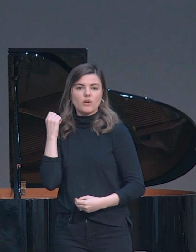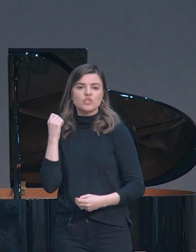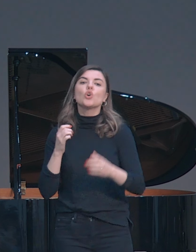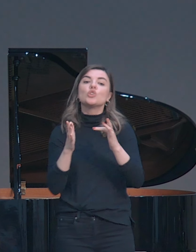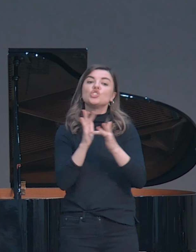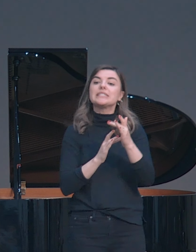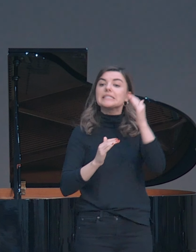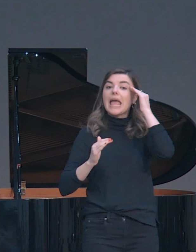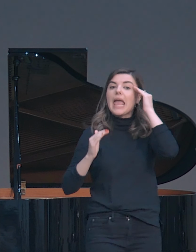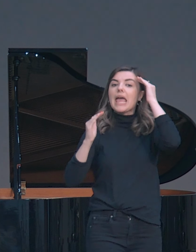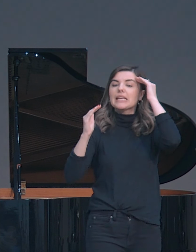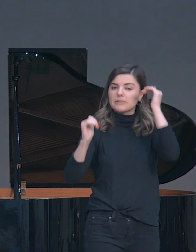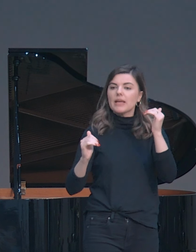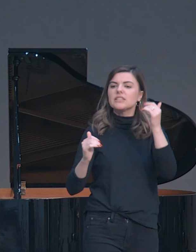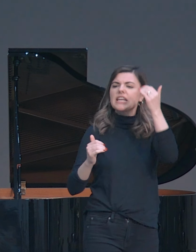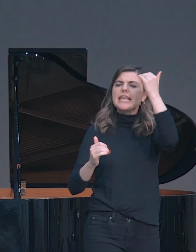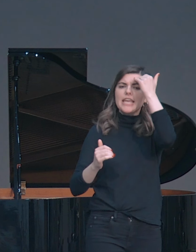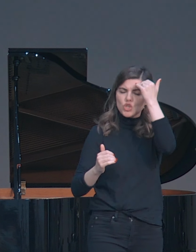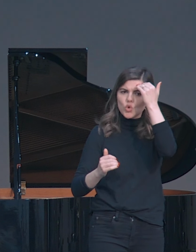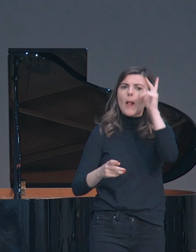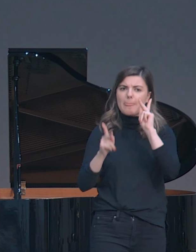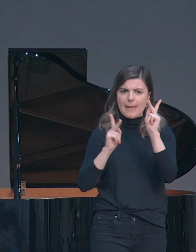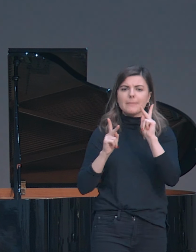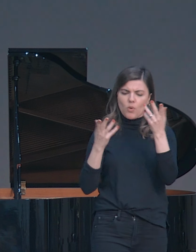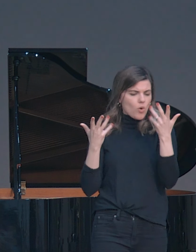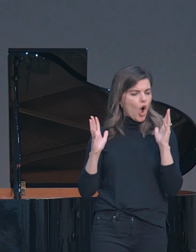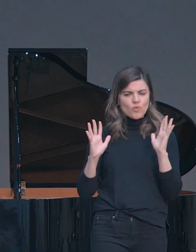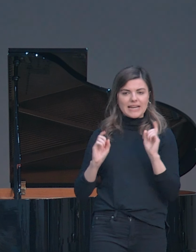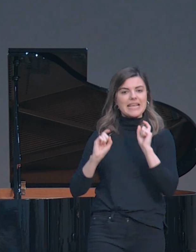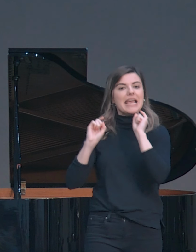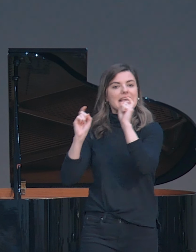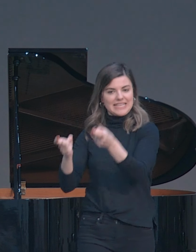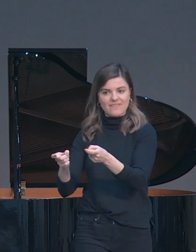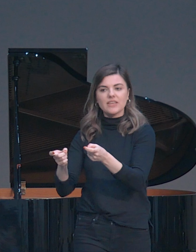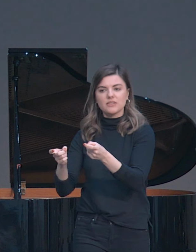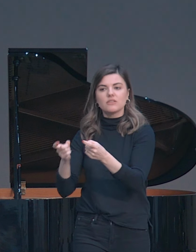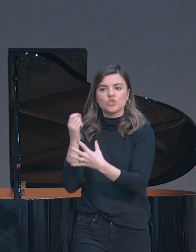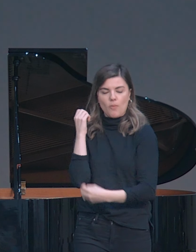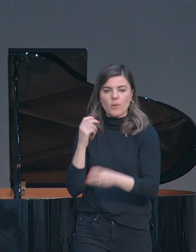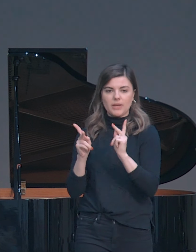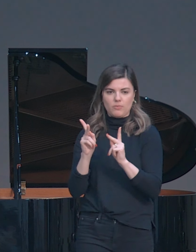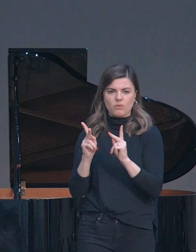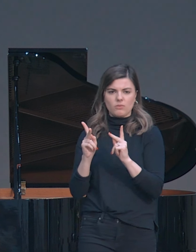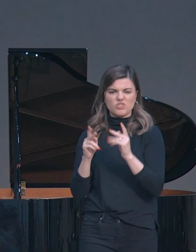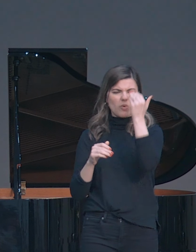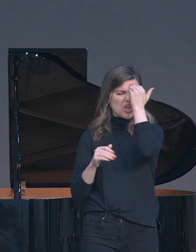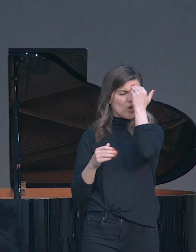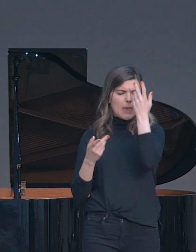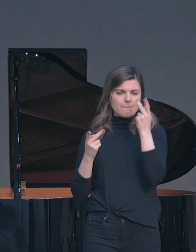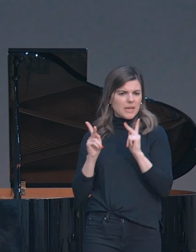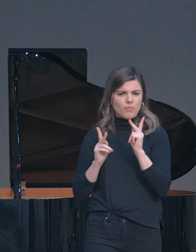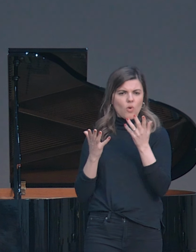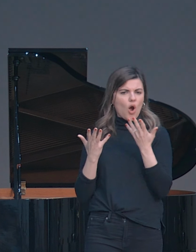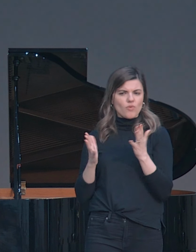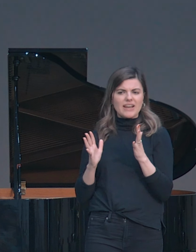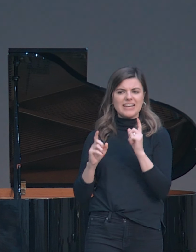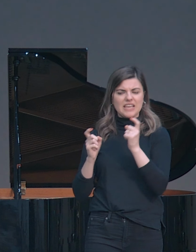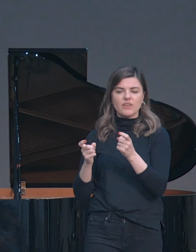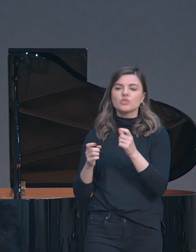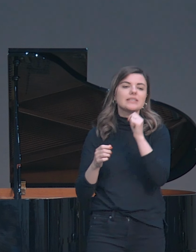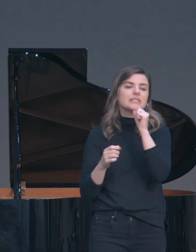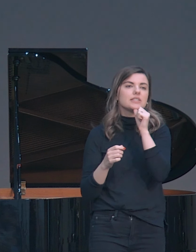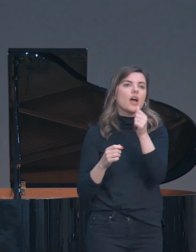expected giving to the poor to be a part of his listeners' cultural heritage. So he's not preaching about